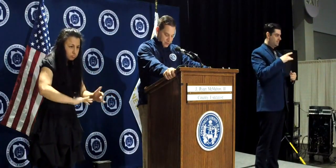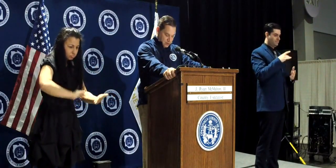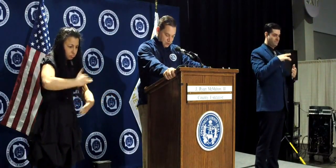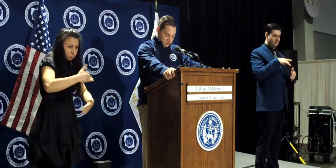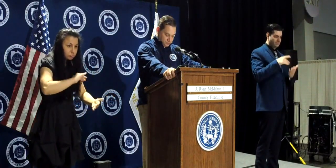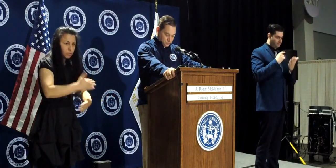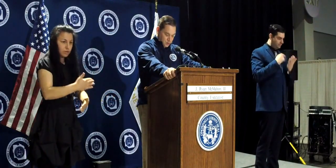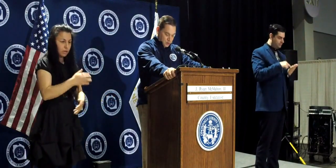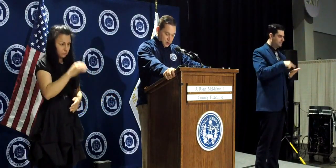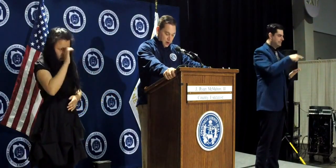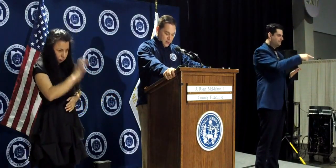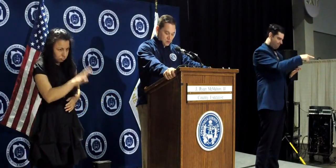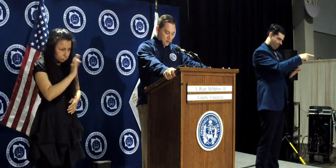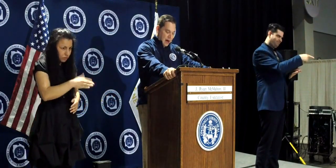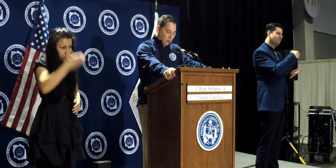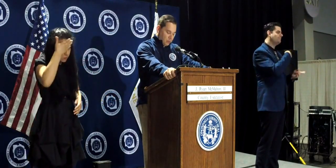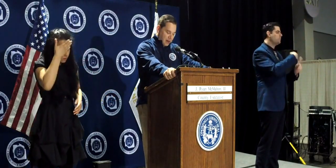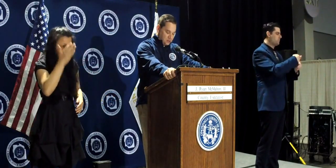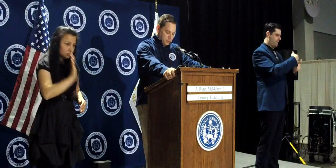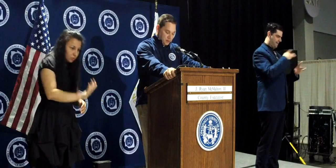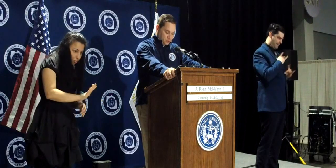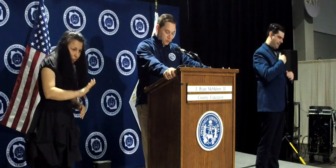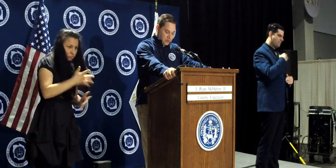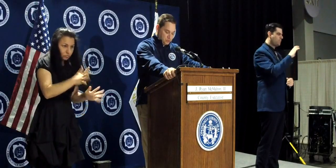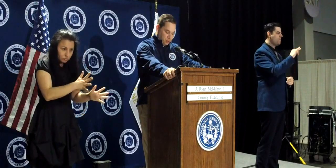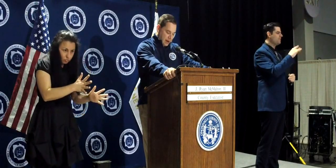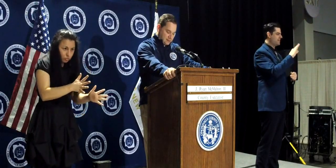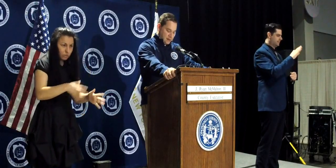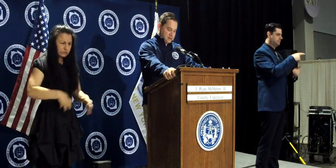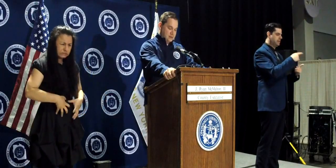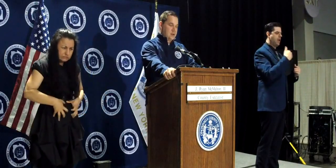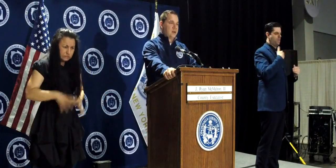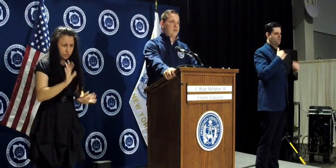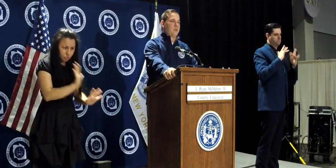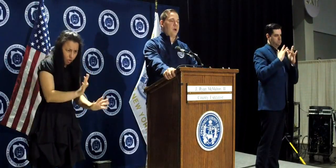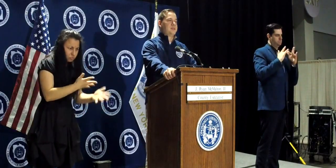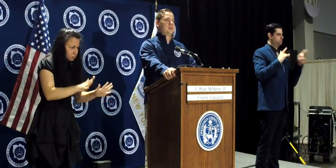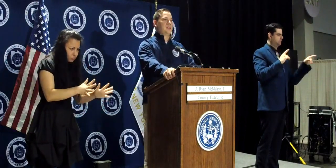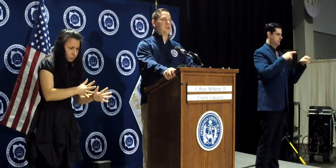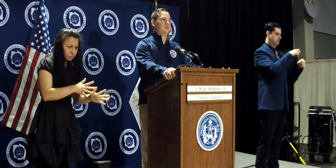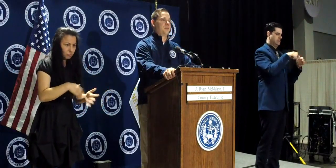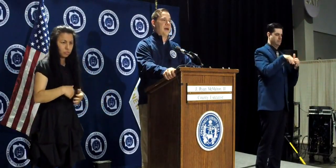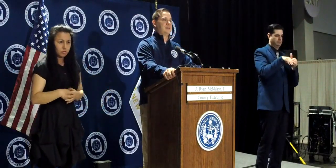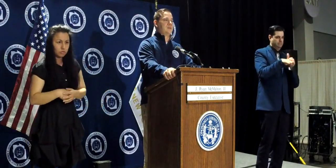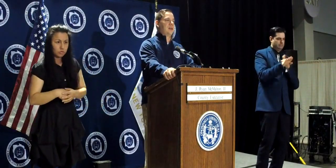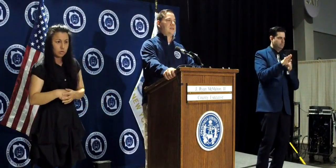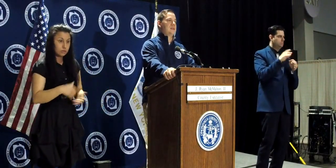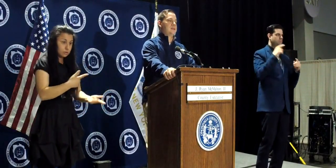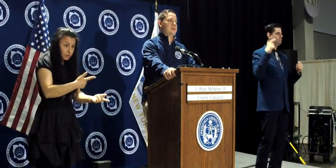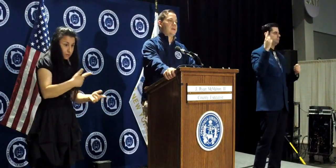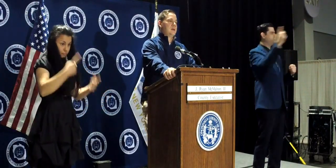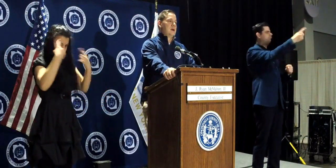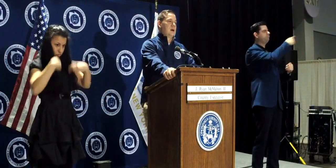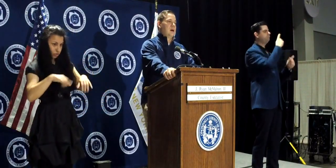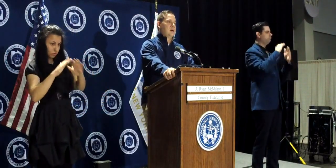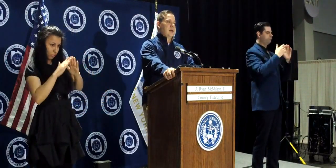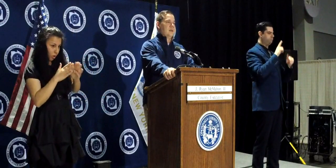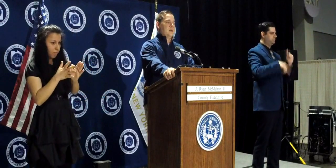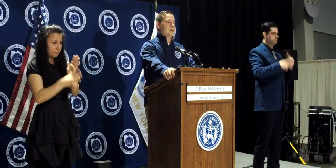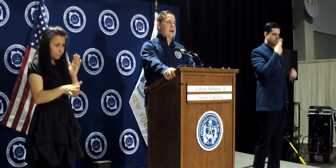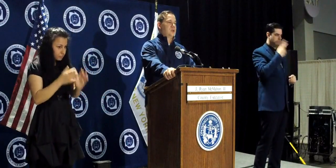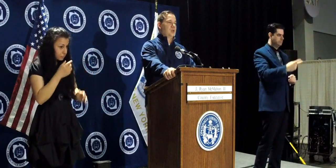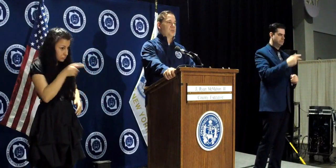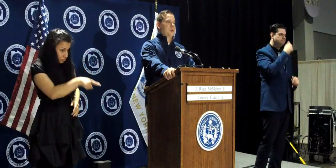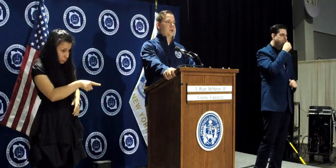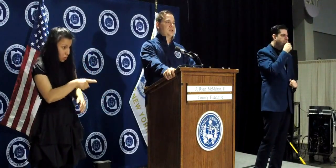online application. This will help expedite the release process from isolation for positive cases.